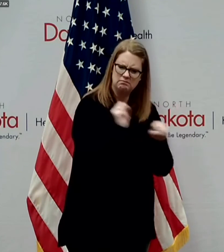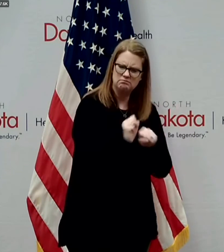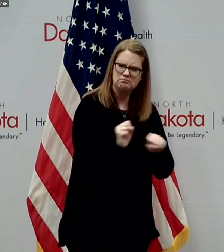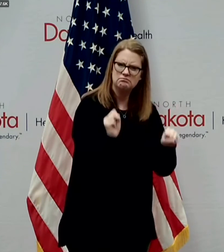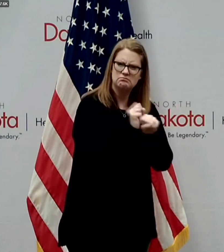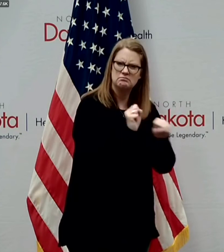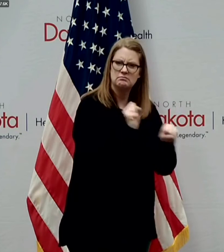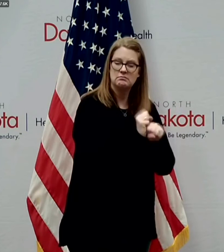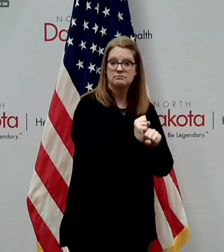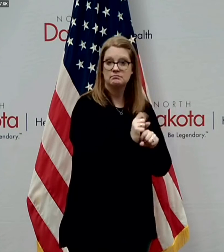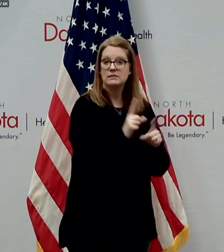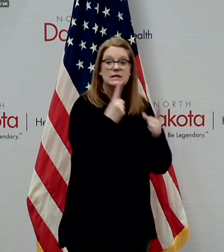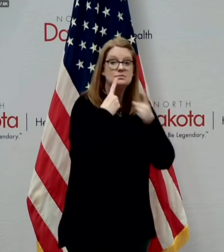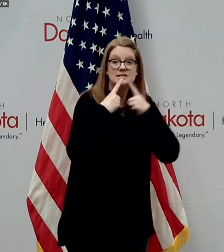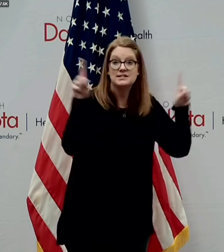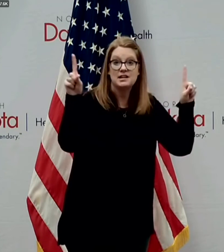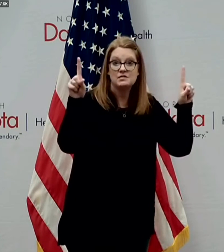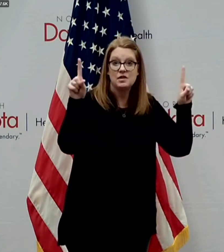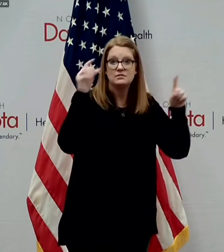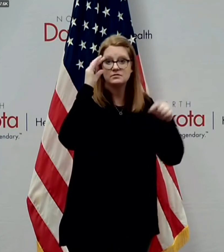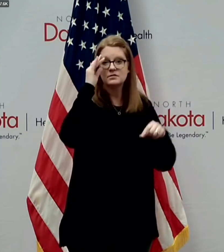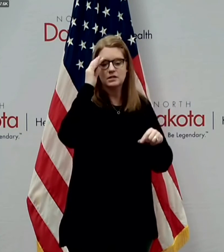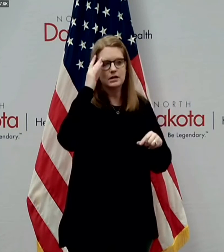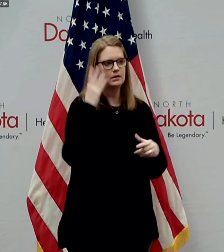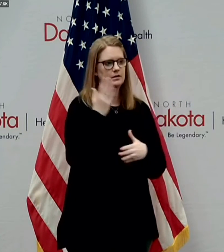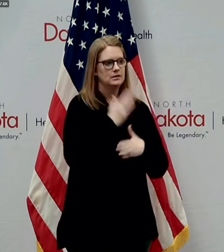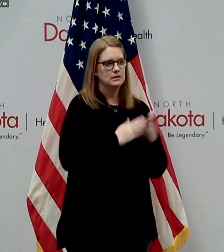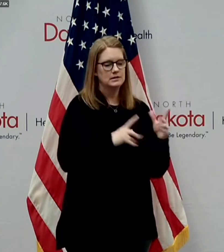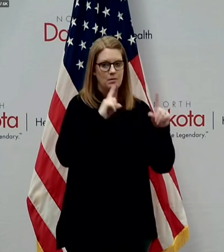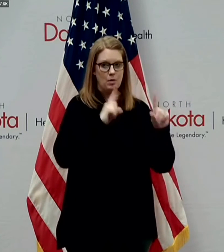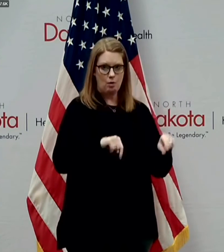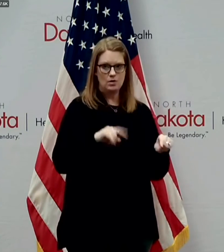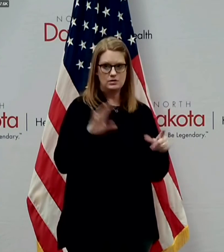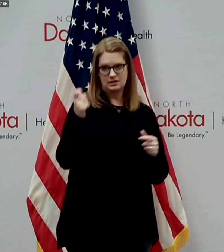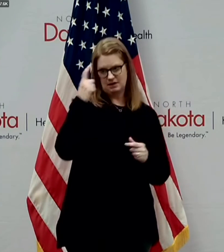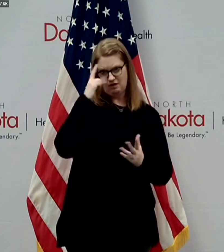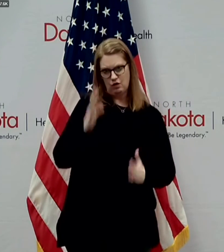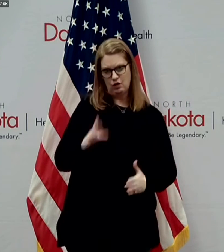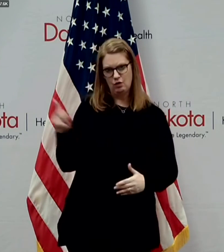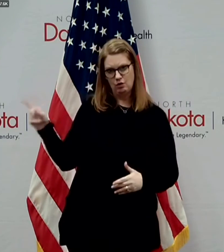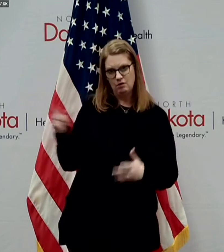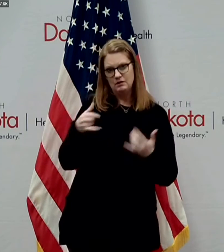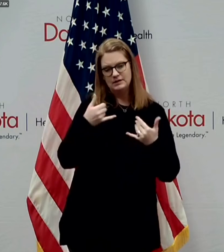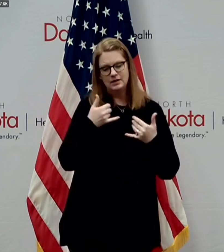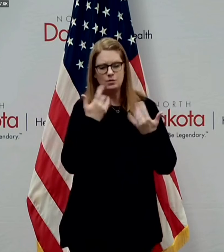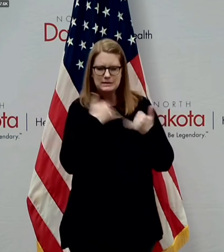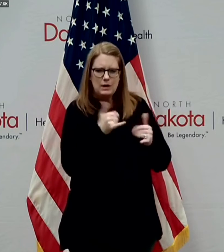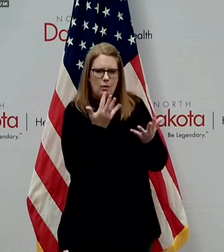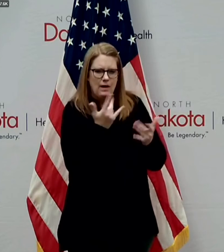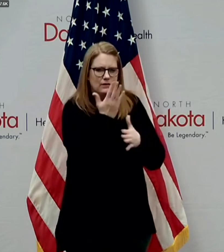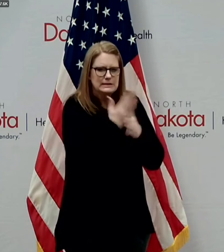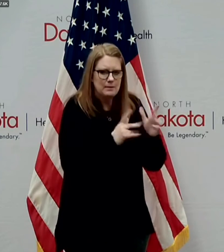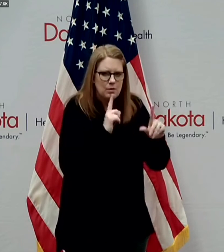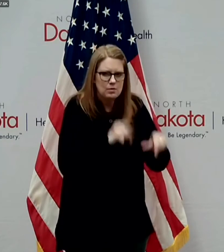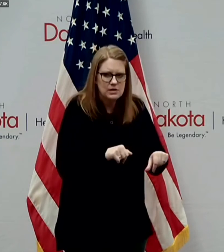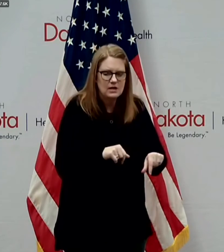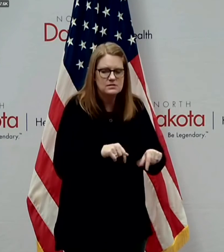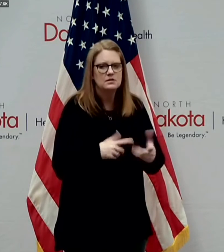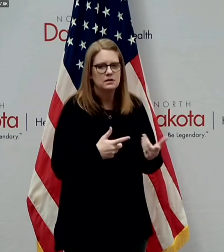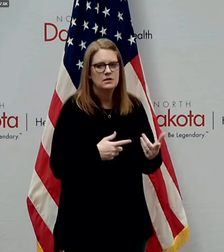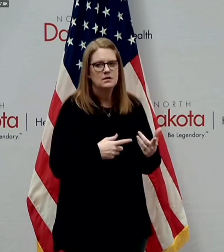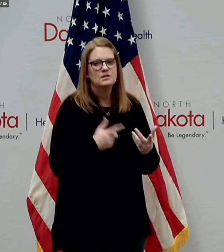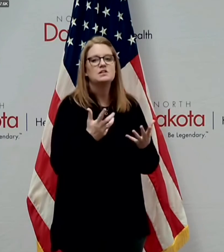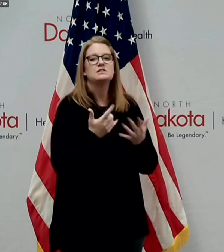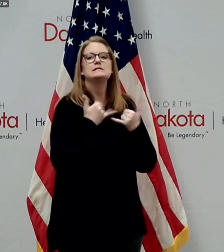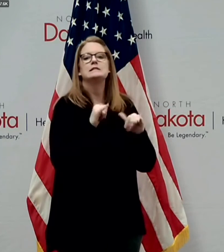was successful. And I know some of those results, Governor, as you understand, are still pending, but much more to work to do, obviously, in